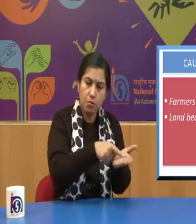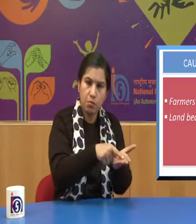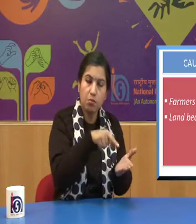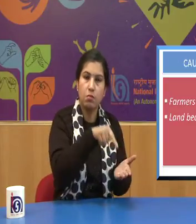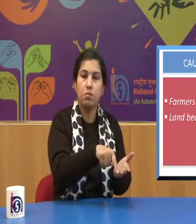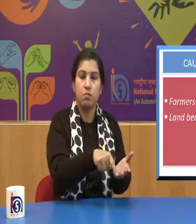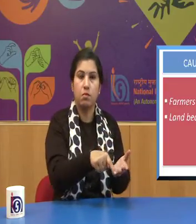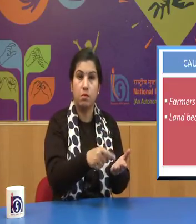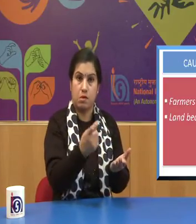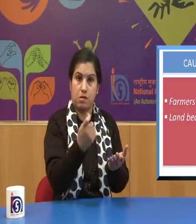because